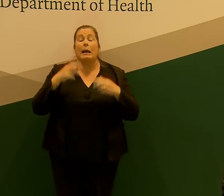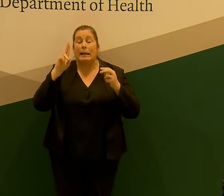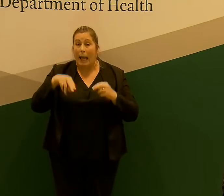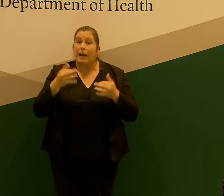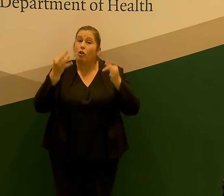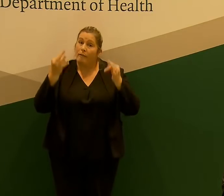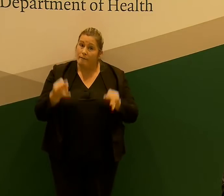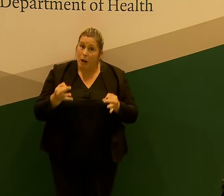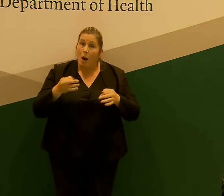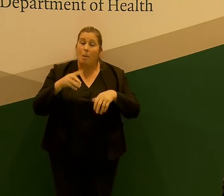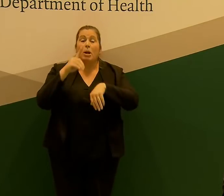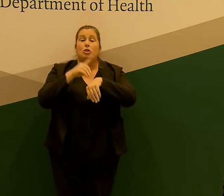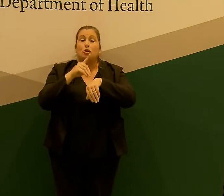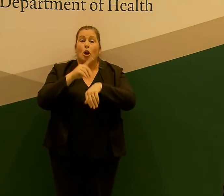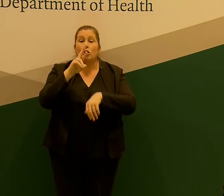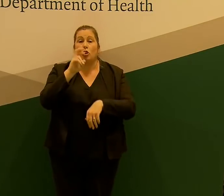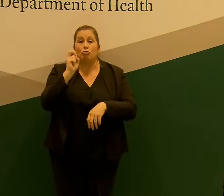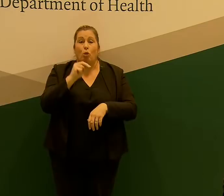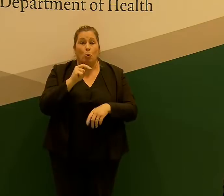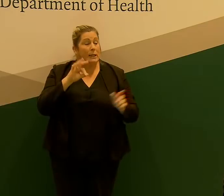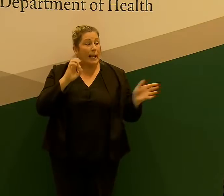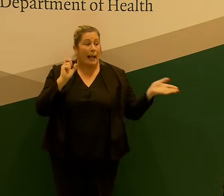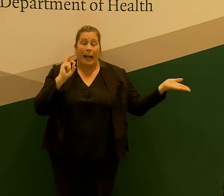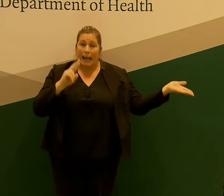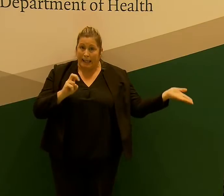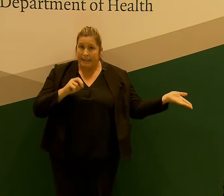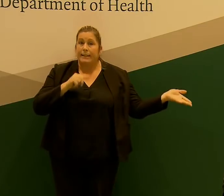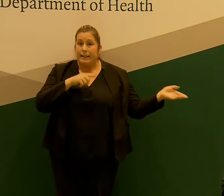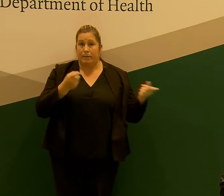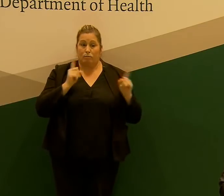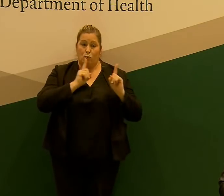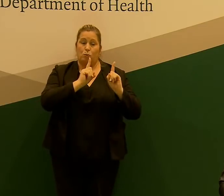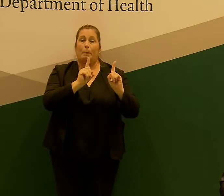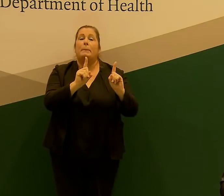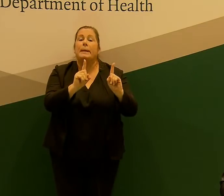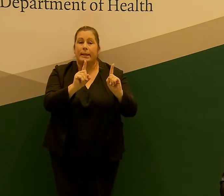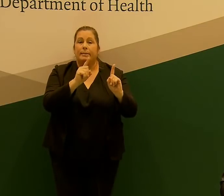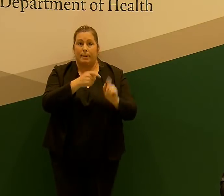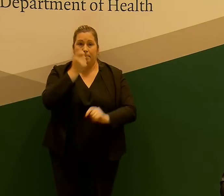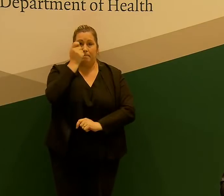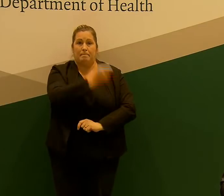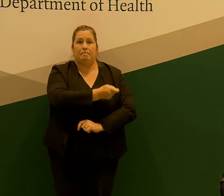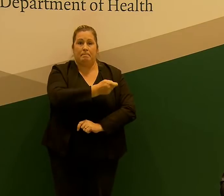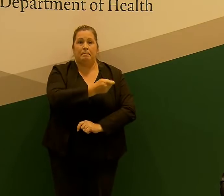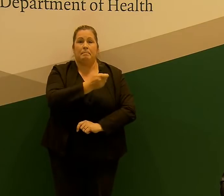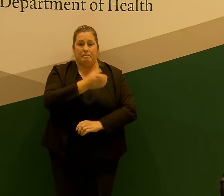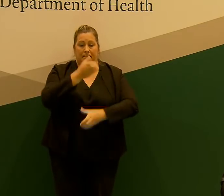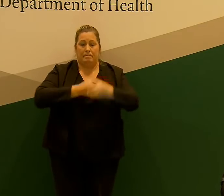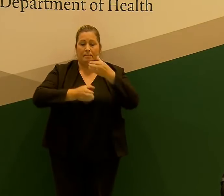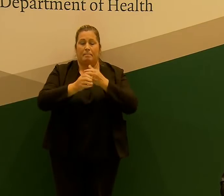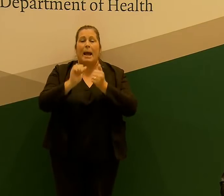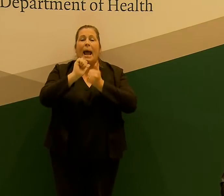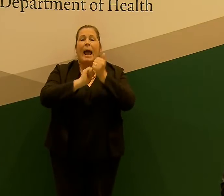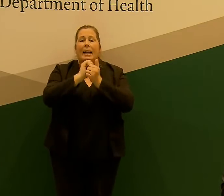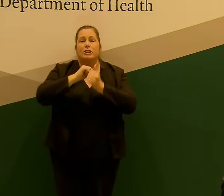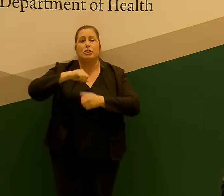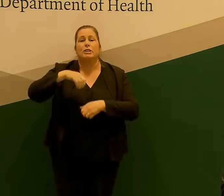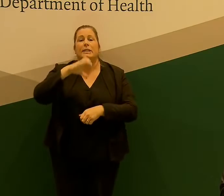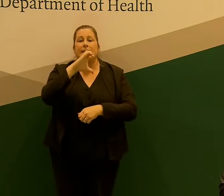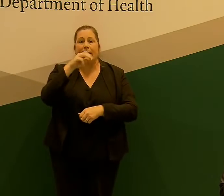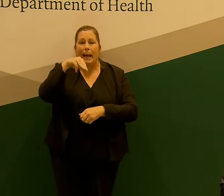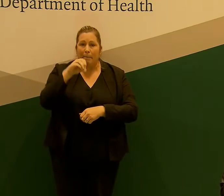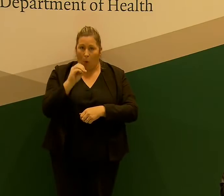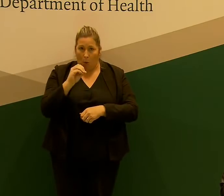that Dr. Ronan Glynn, who has worked alongside me for the duration of this pandemic, has been appointed Acting Chief Medical Officer and will chair these